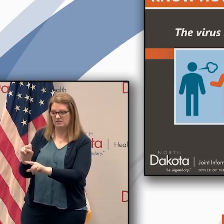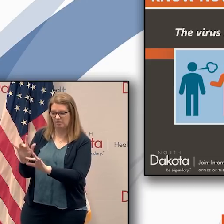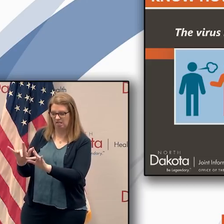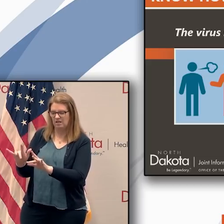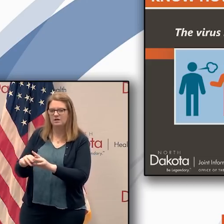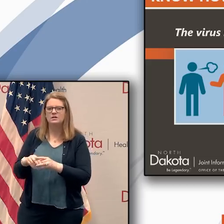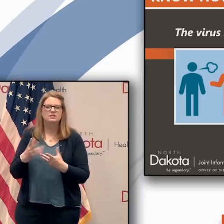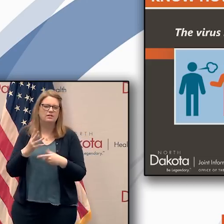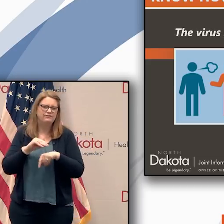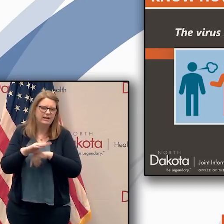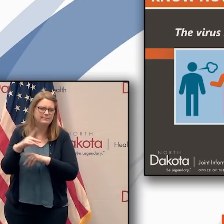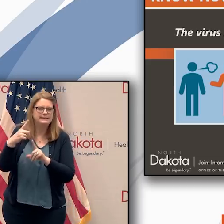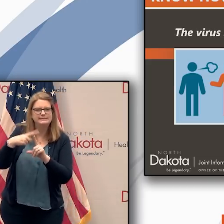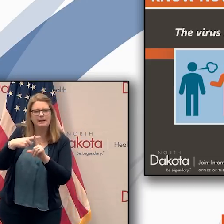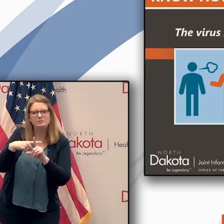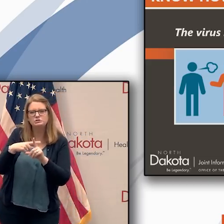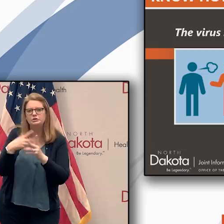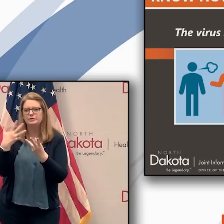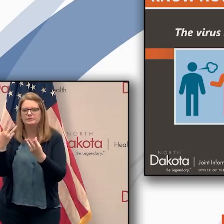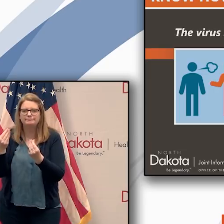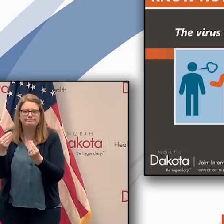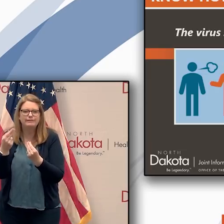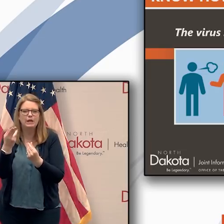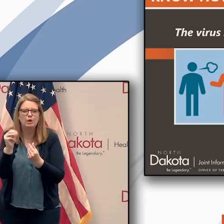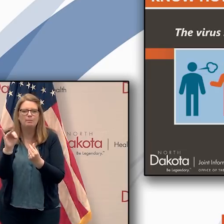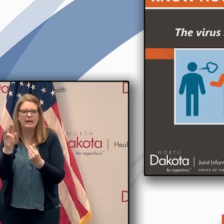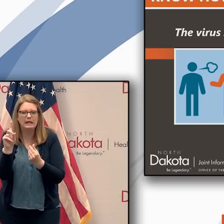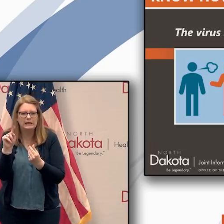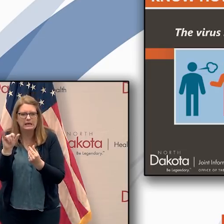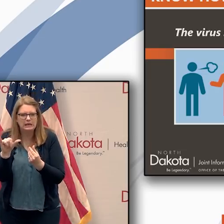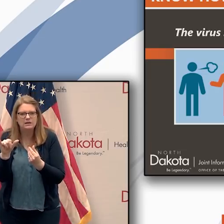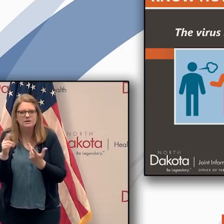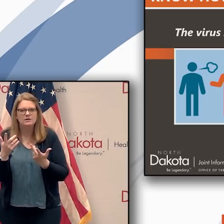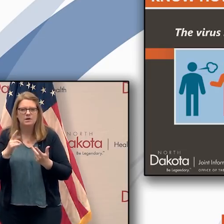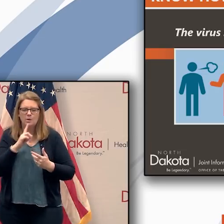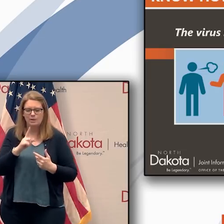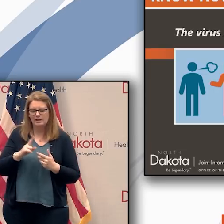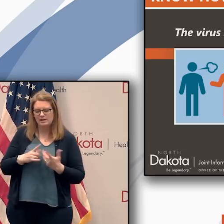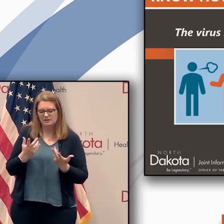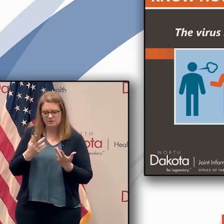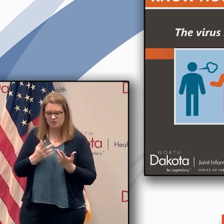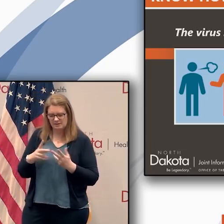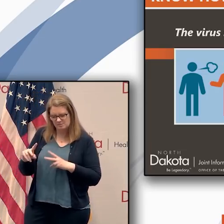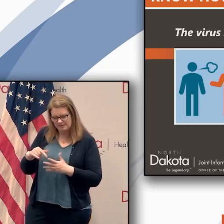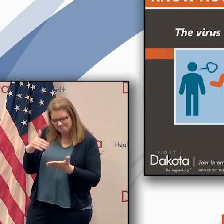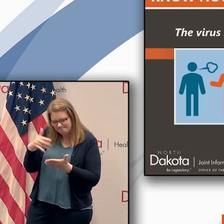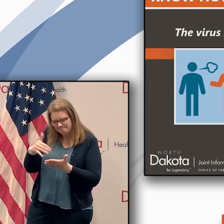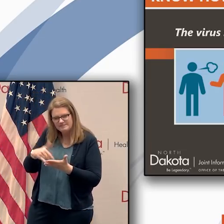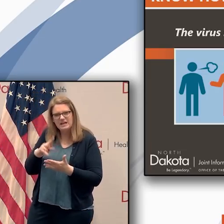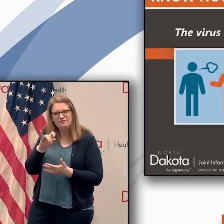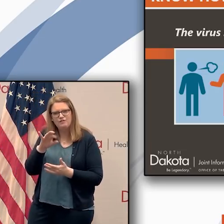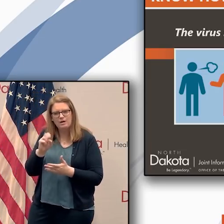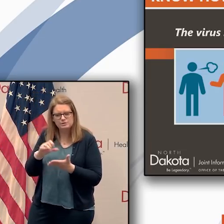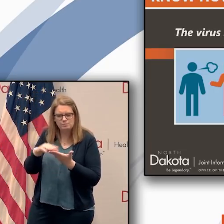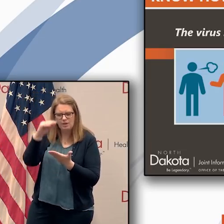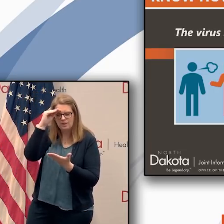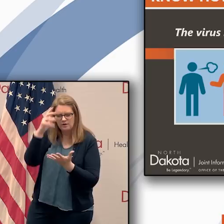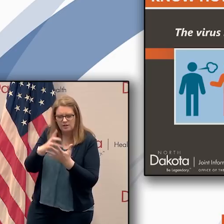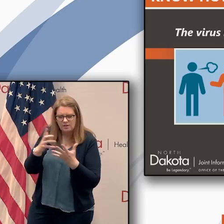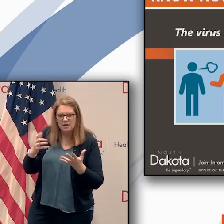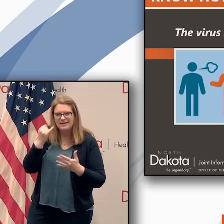by temperature and humidity and other factors that go into that. We're learning a lot about this virus as we go on. But I think the key here is whether